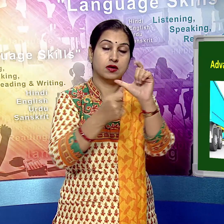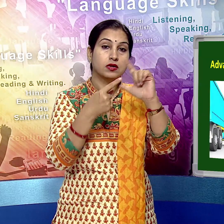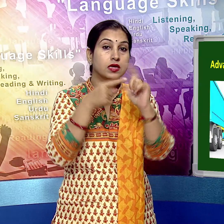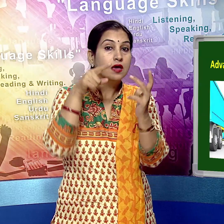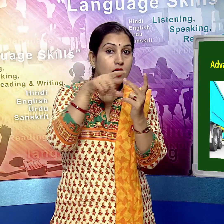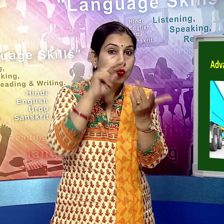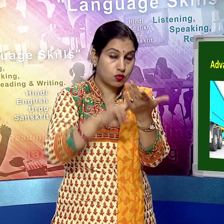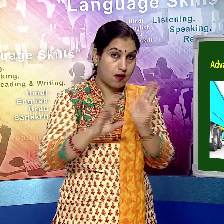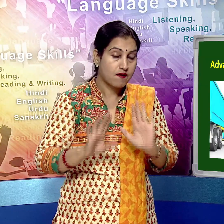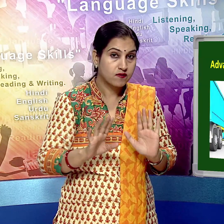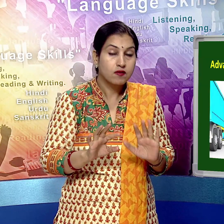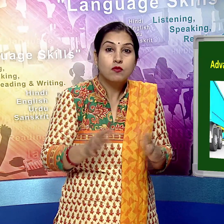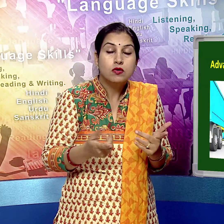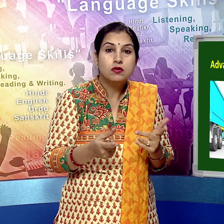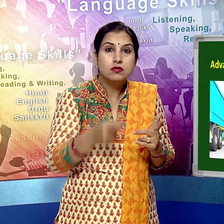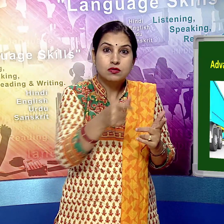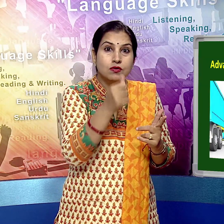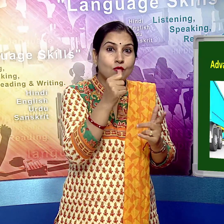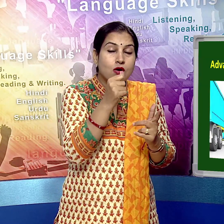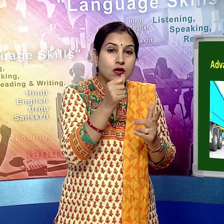Due to dehydration,